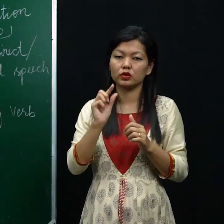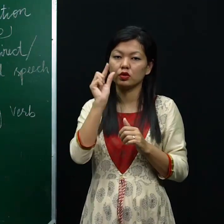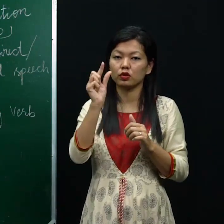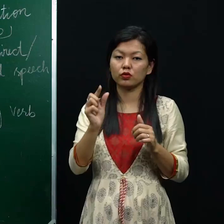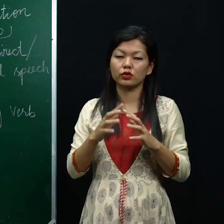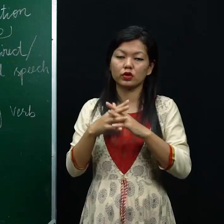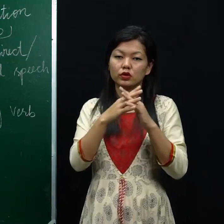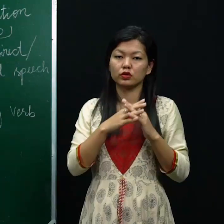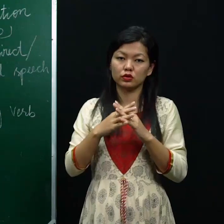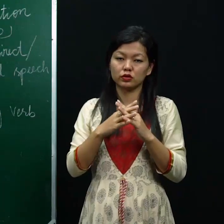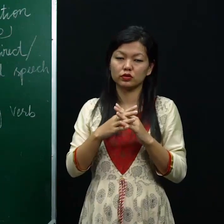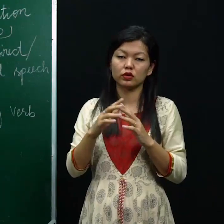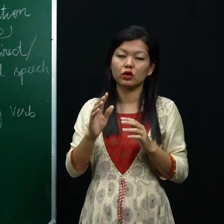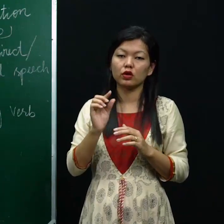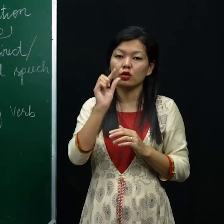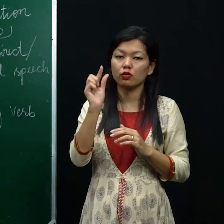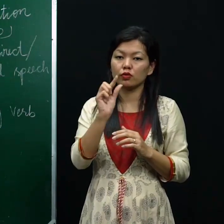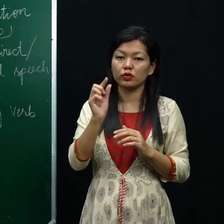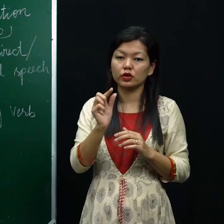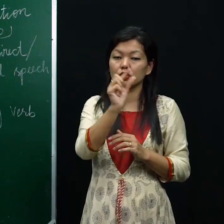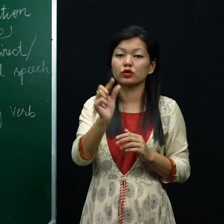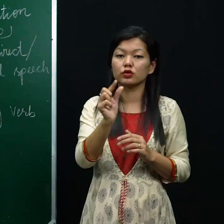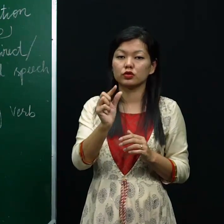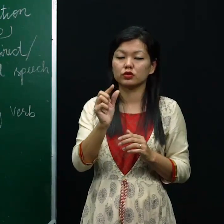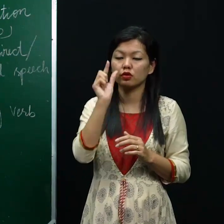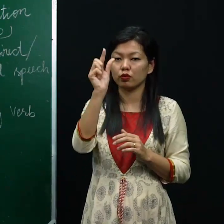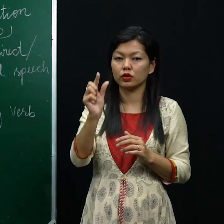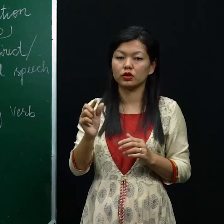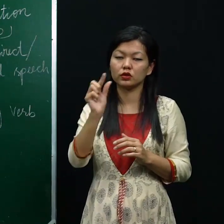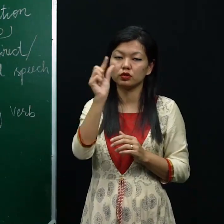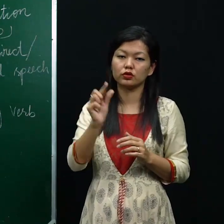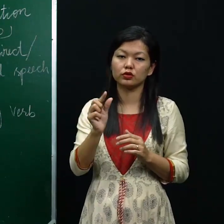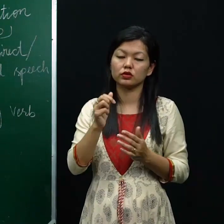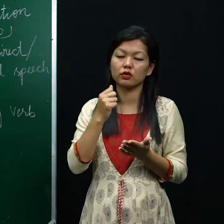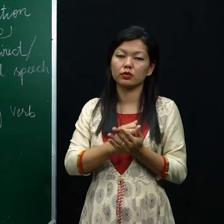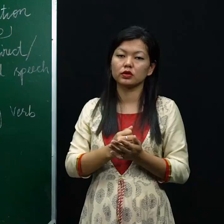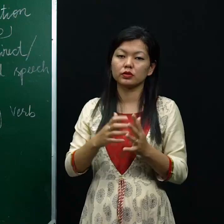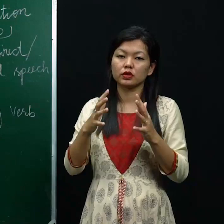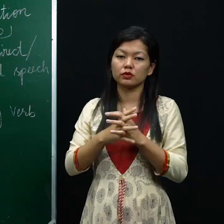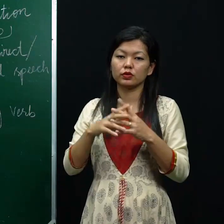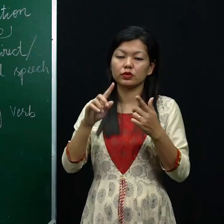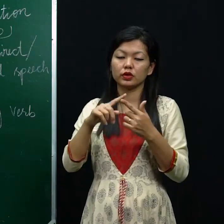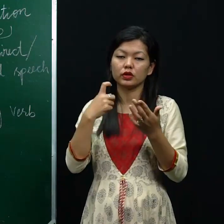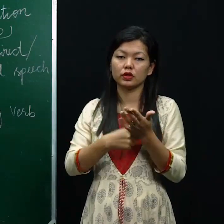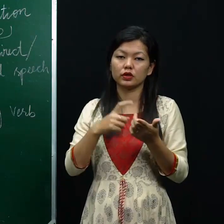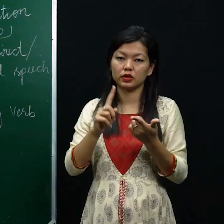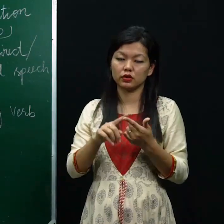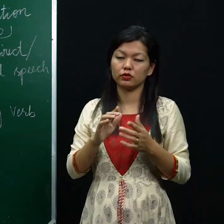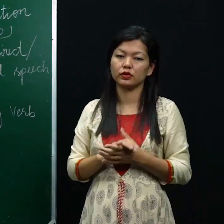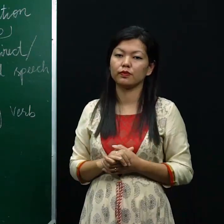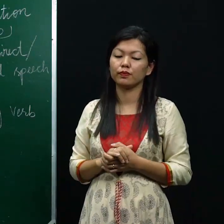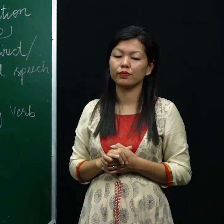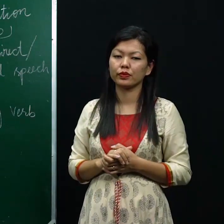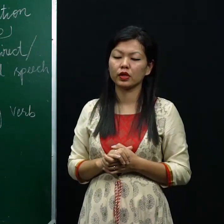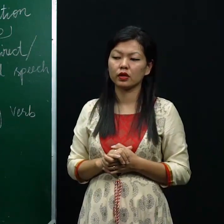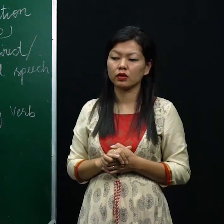direct speech and the indirect speech. This is how your reporting verbs are important. And if you see a request, what do you